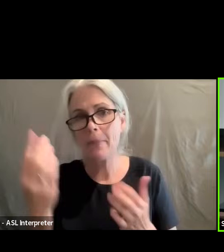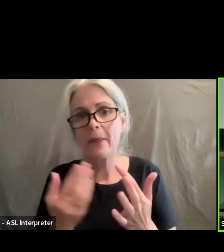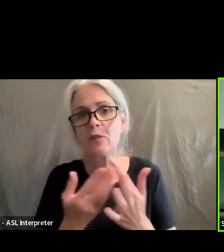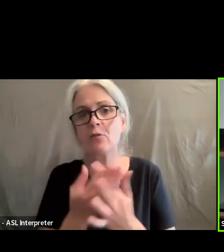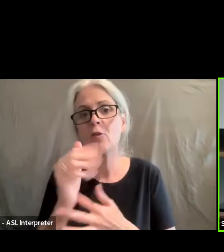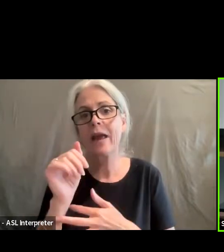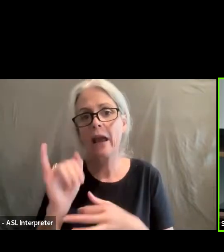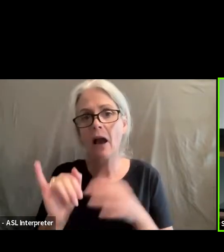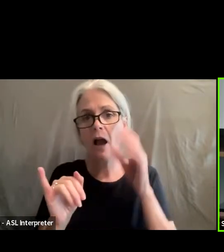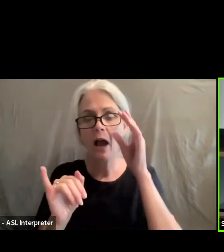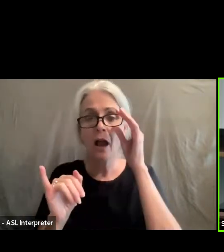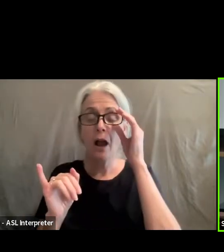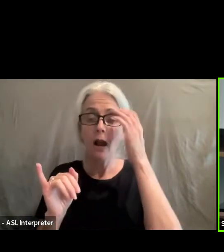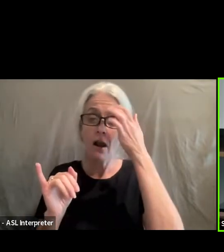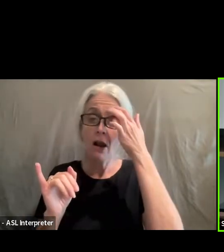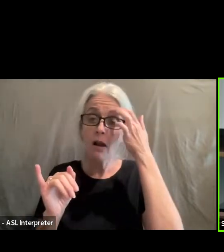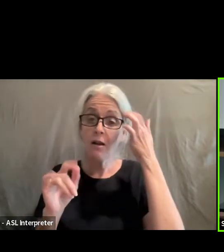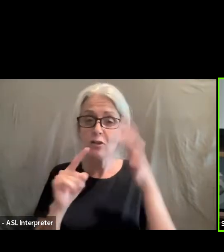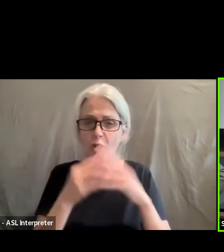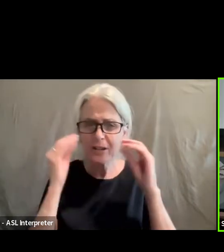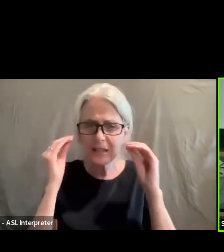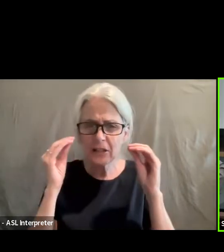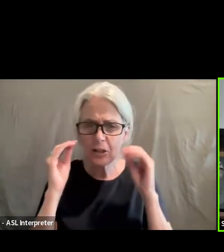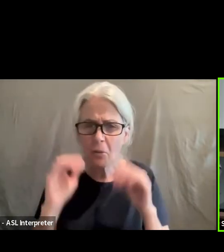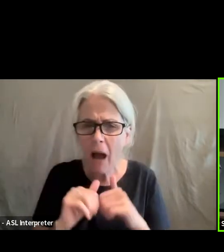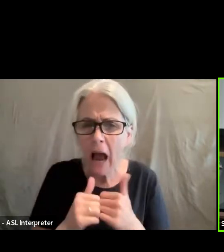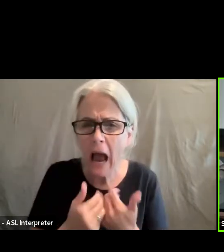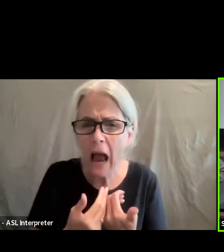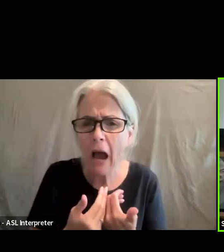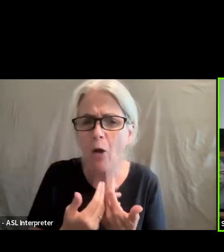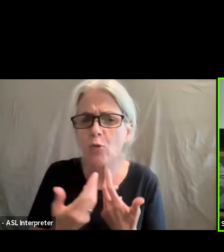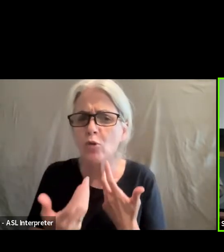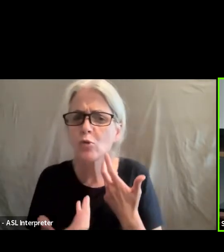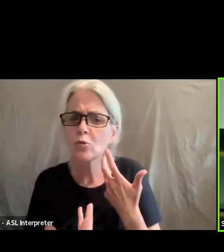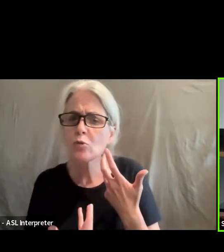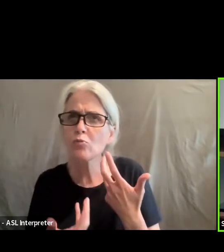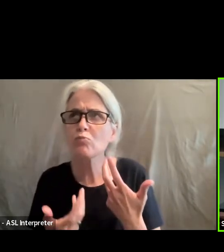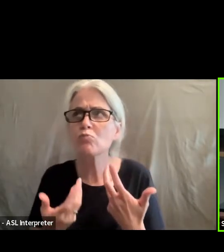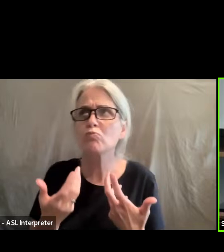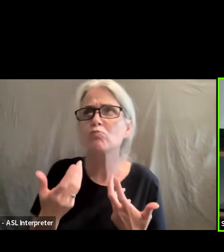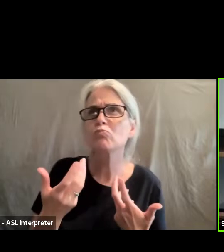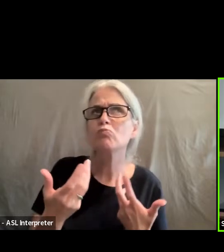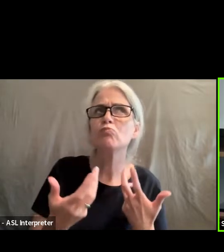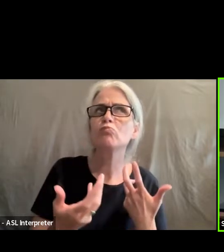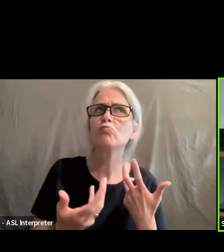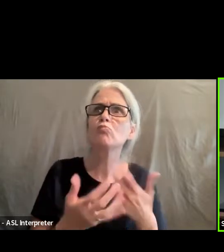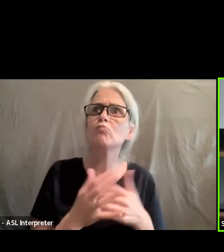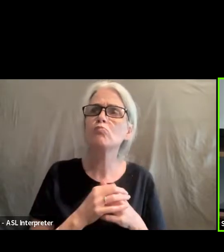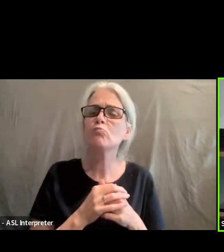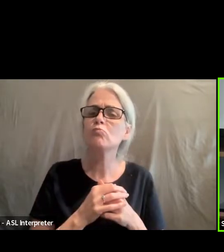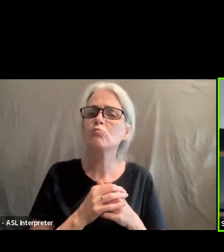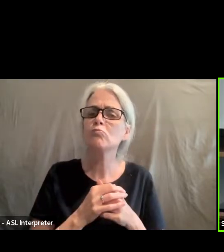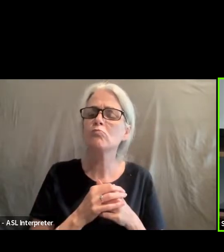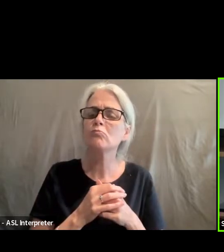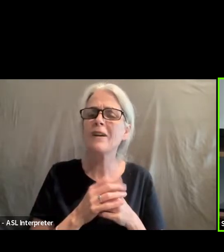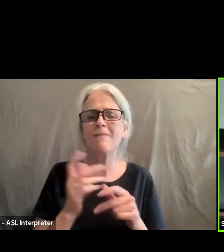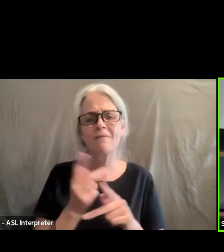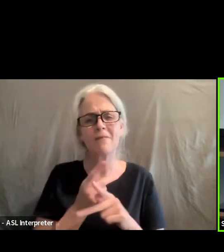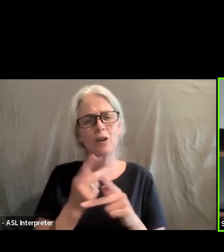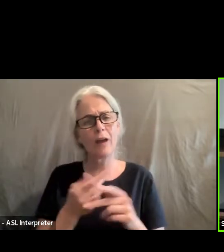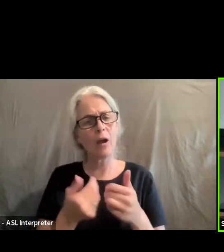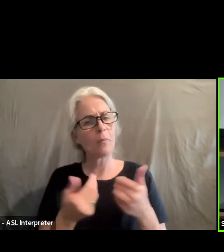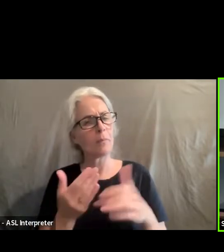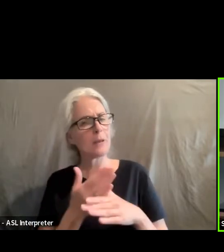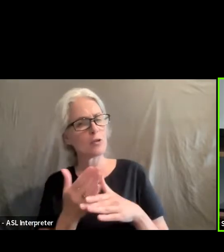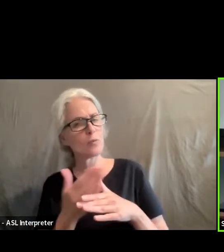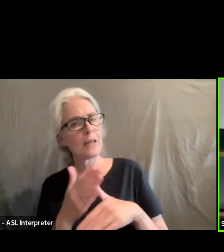or whatever and start teaching them how to, you know, how to um differentiate between